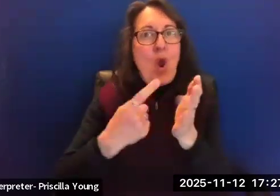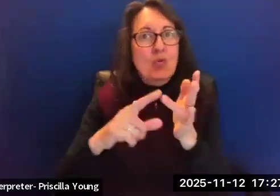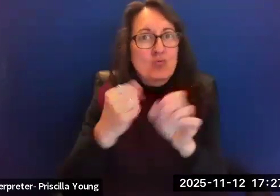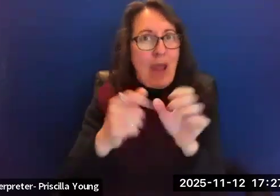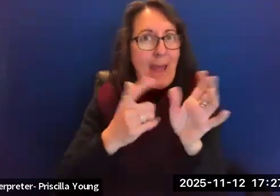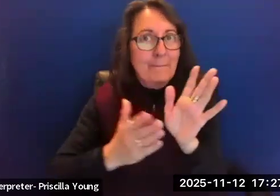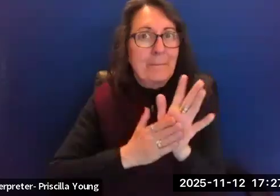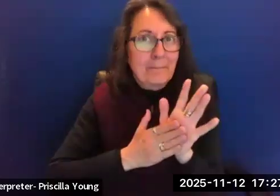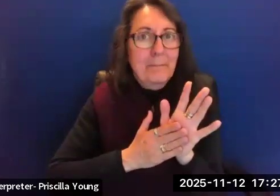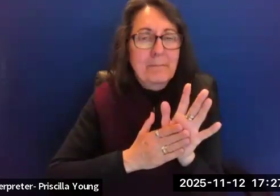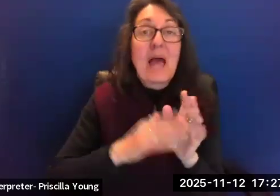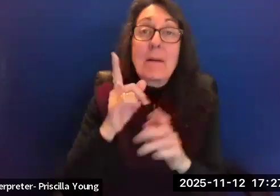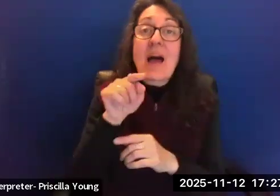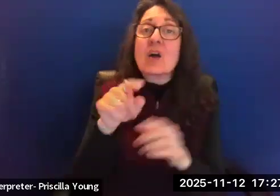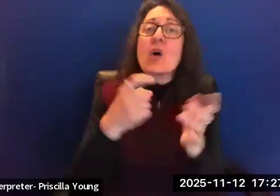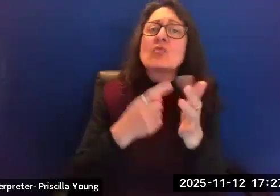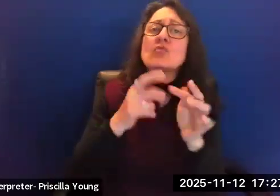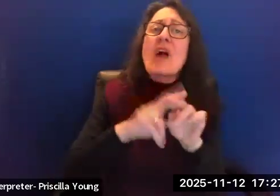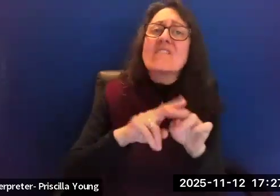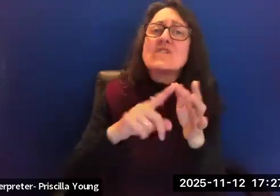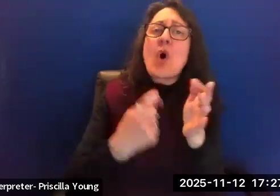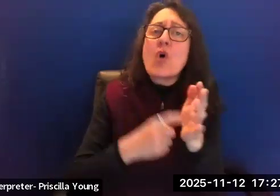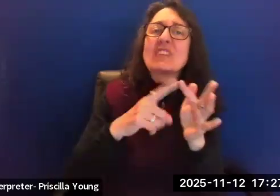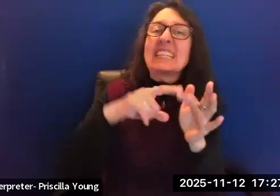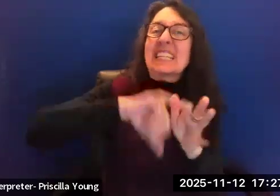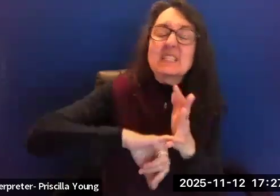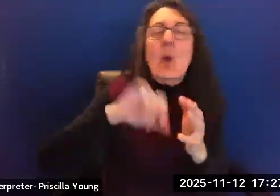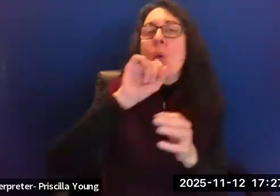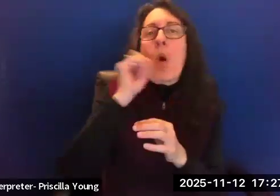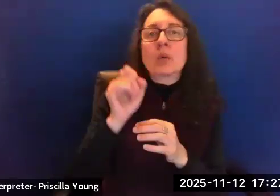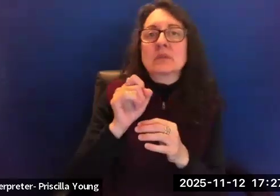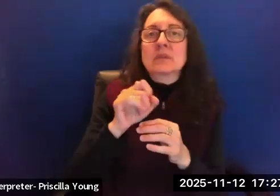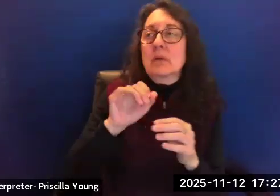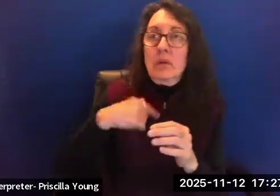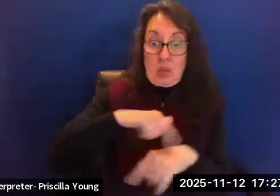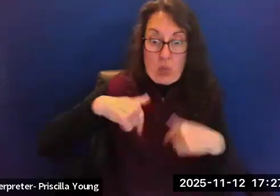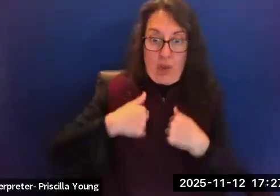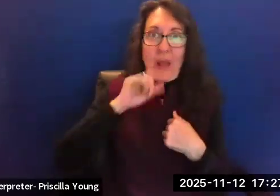be contacted in regard to your application.